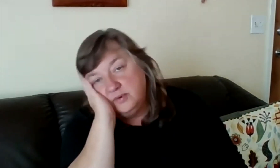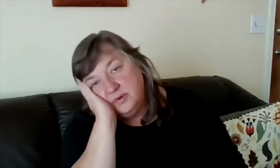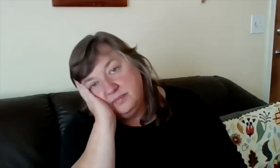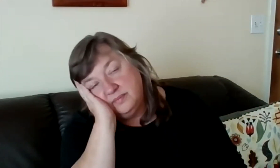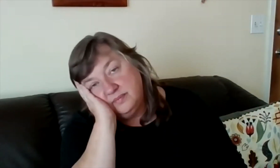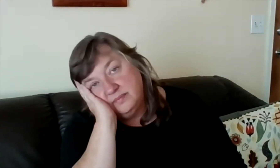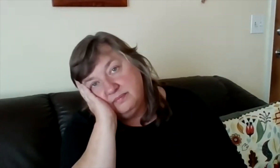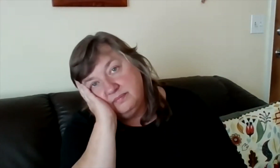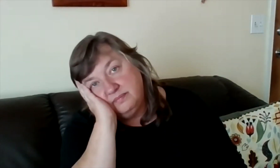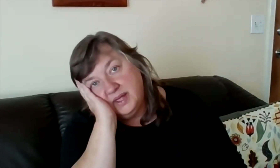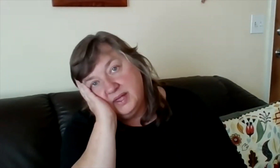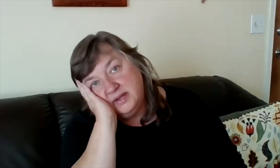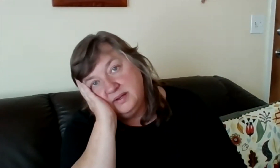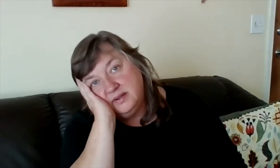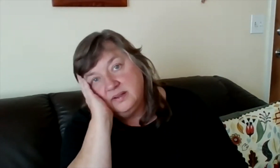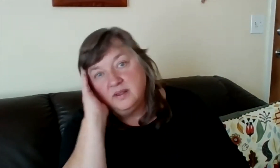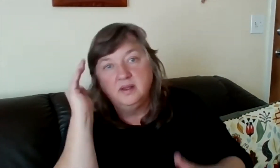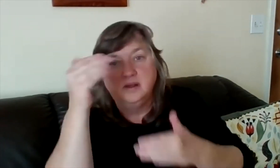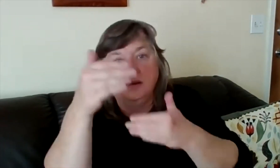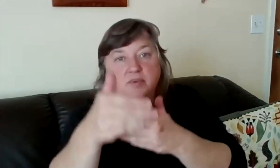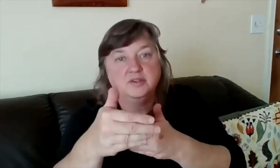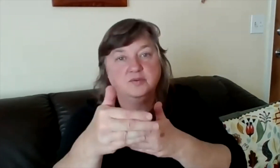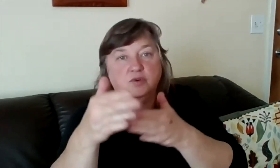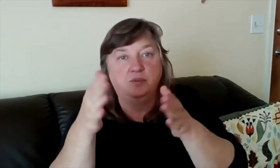Bedroom. Bed plus room.